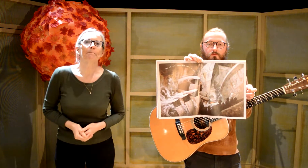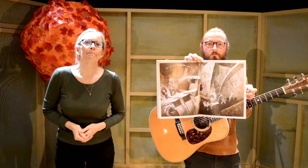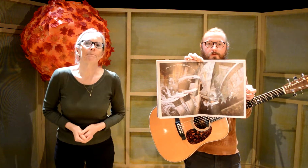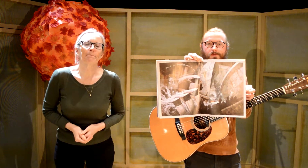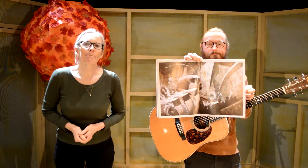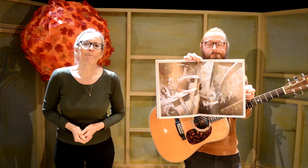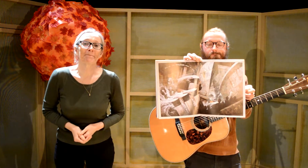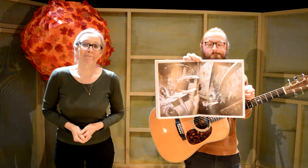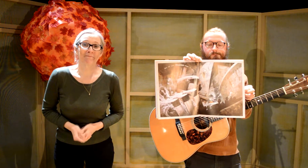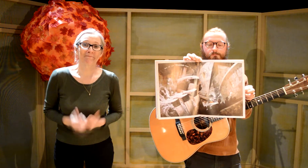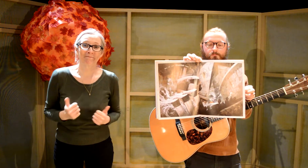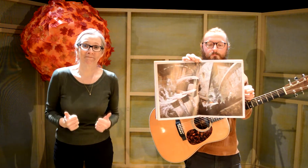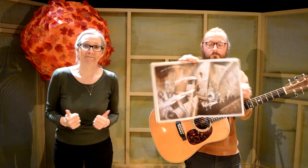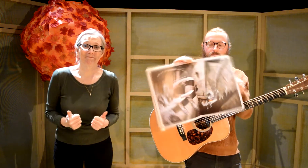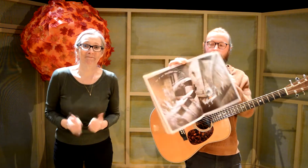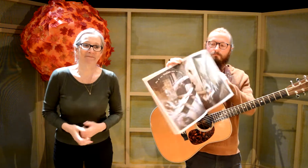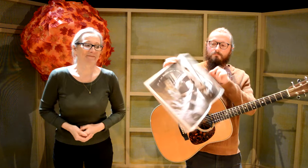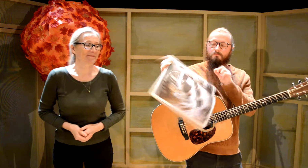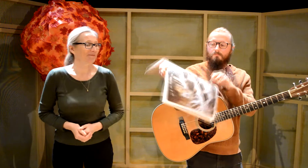Okay?